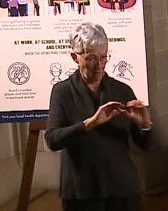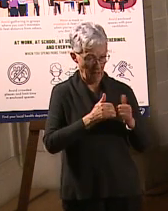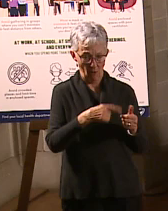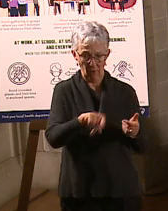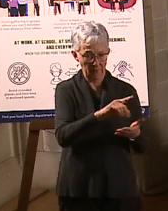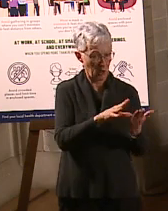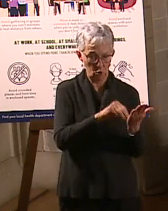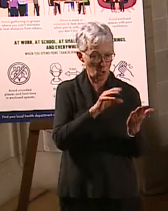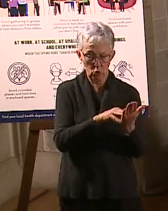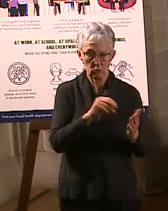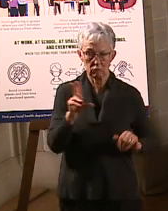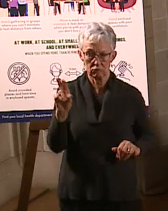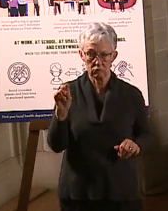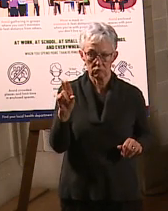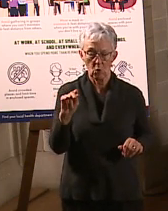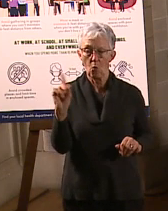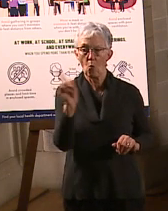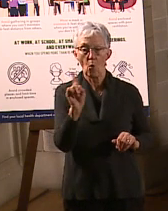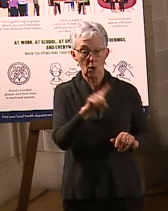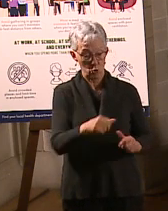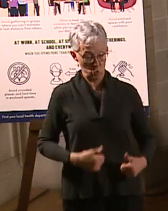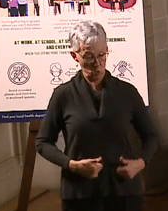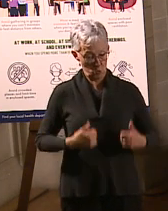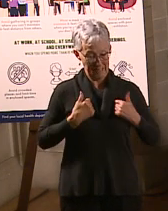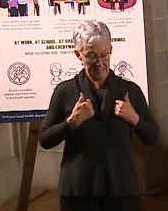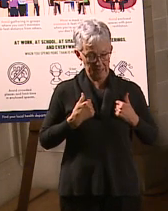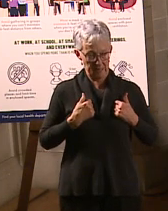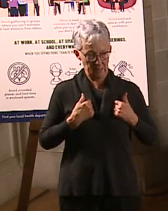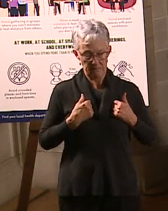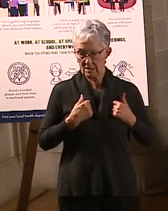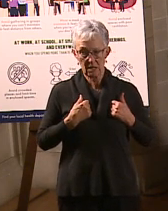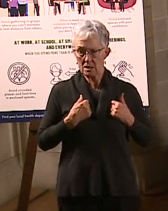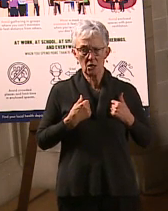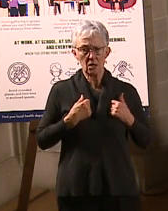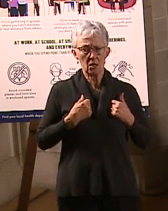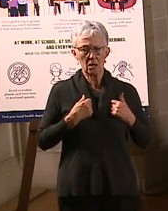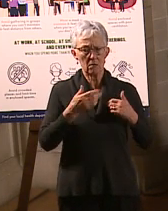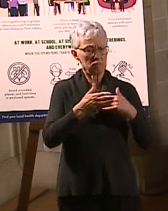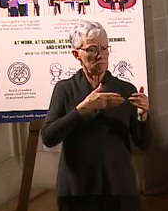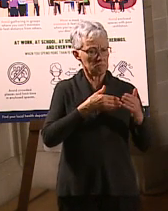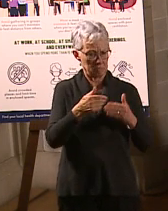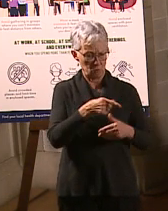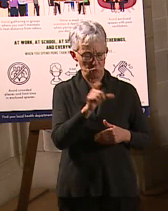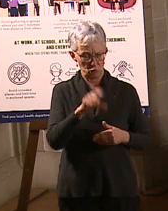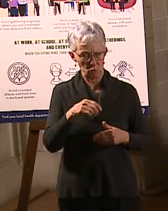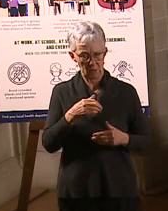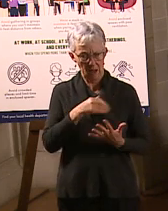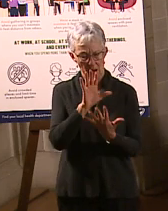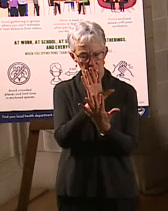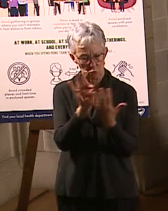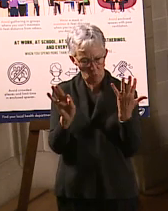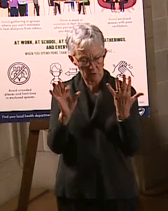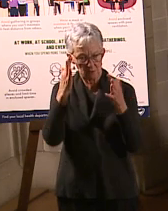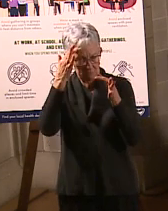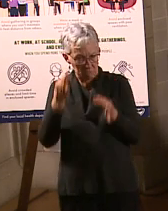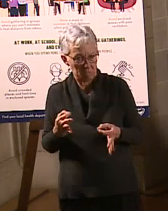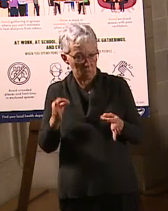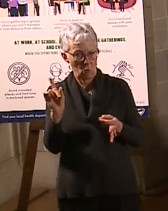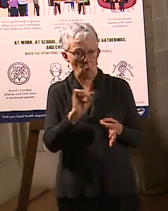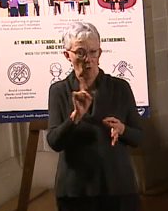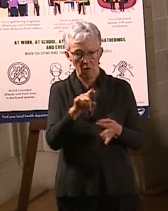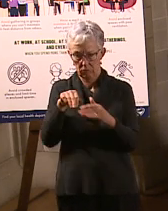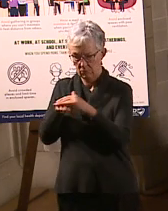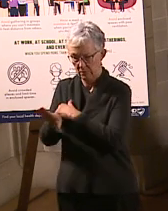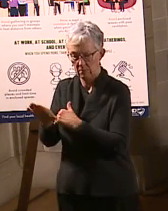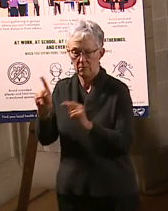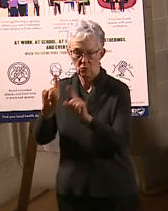of educational freedom and where you go to school. Parents and kids should have that choice to be able to determine that. In this legislative session,